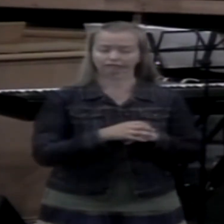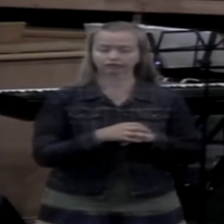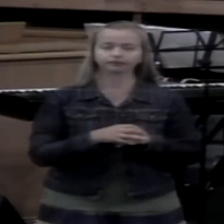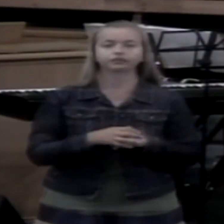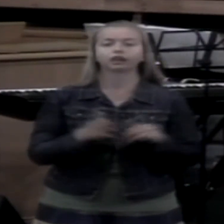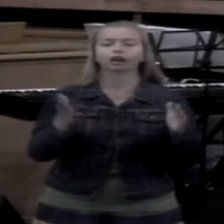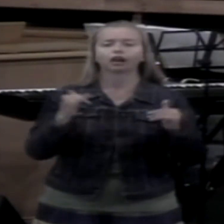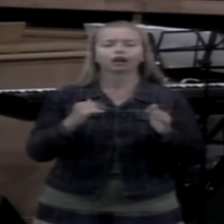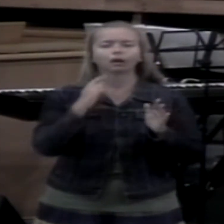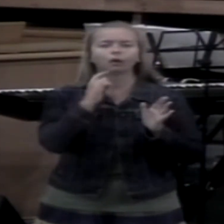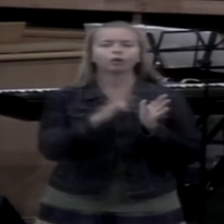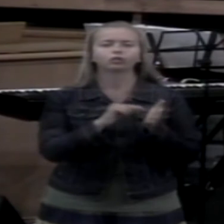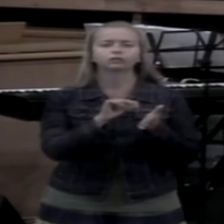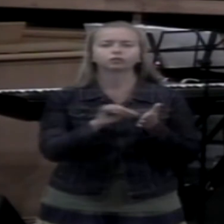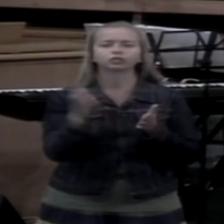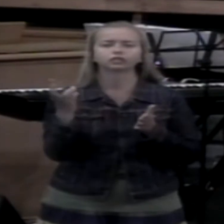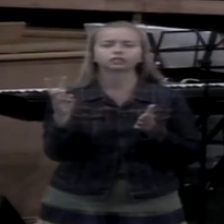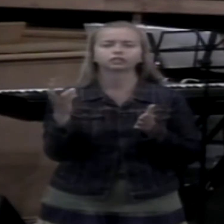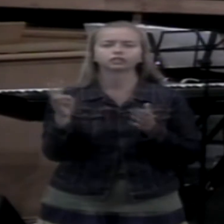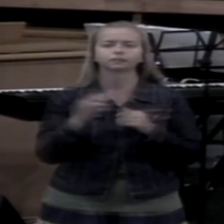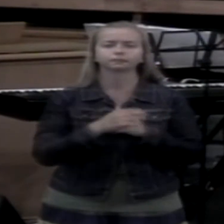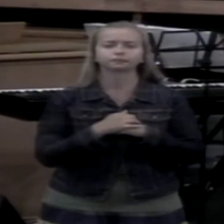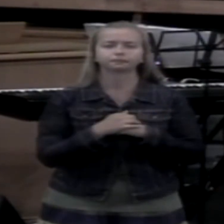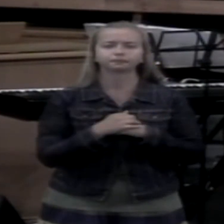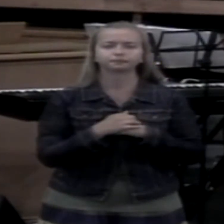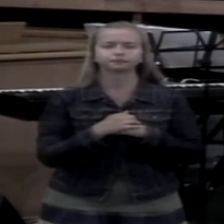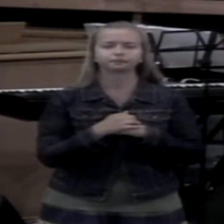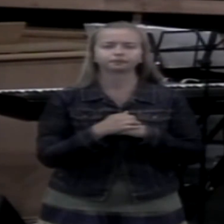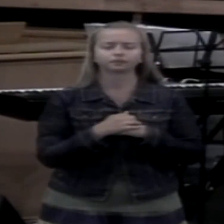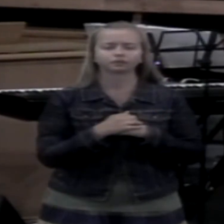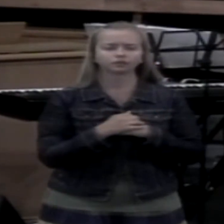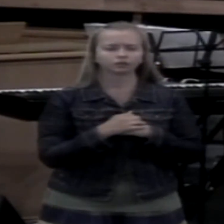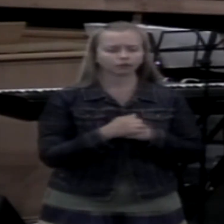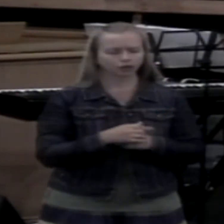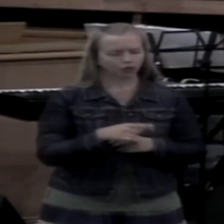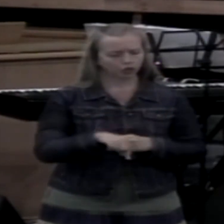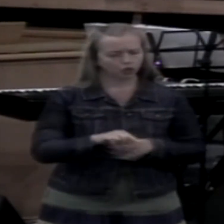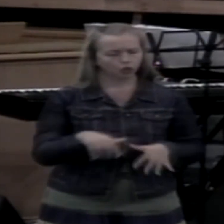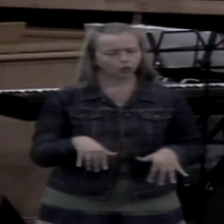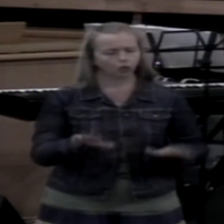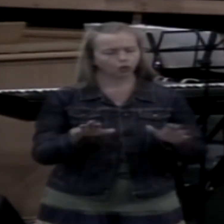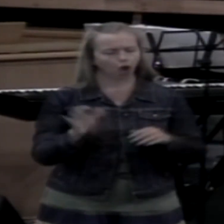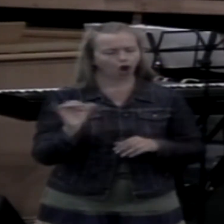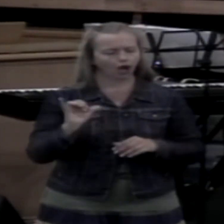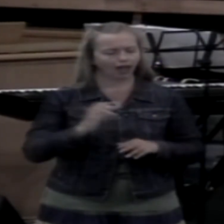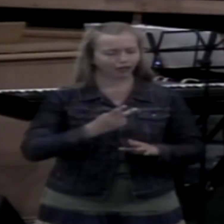16. Behold, I send you forth as sheep in the midst of wolves.